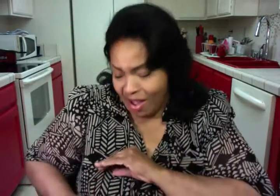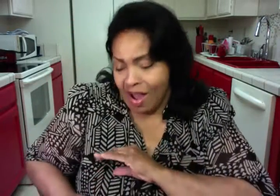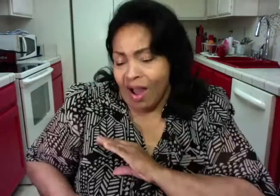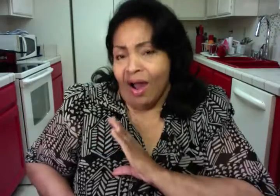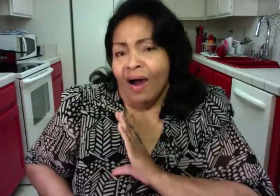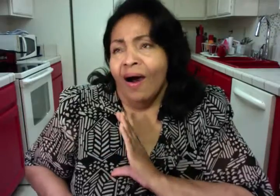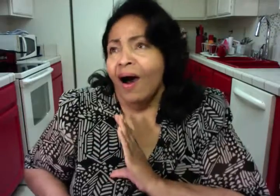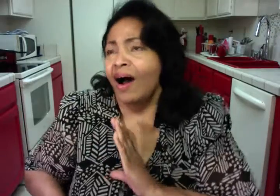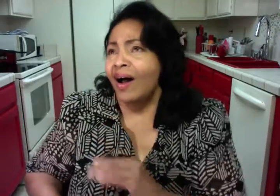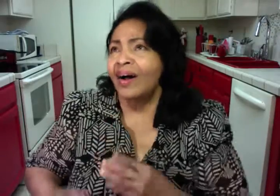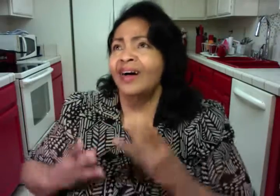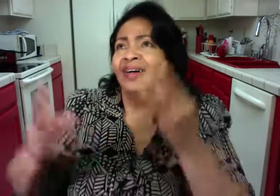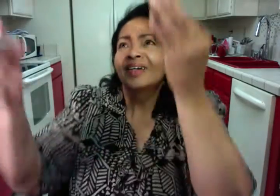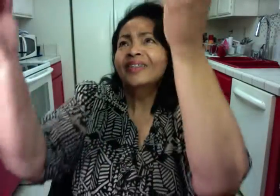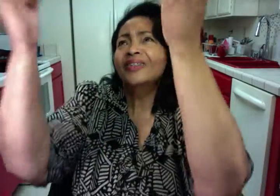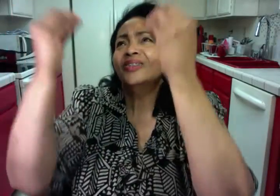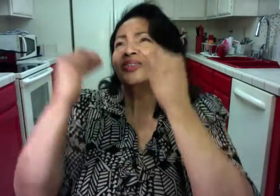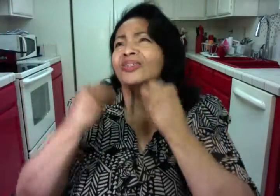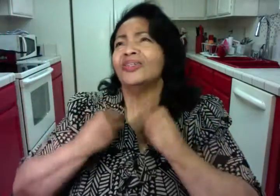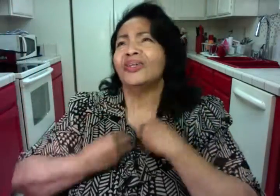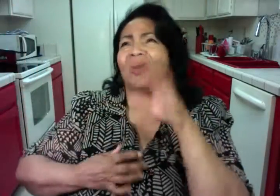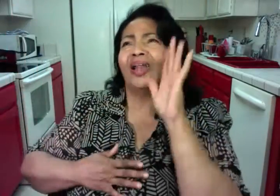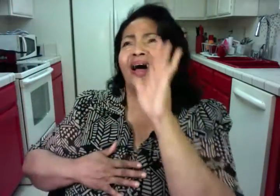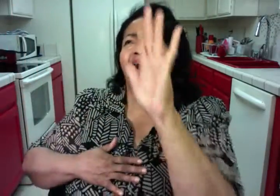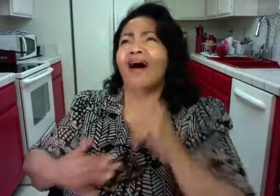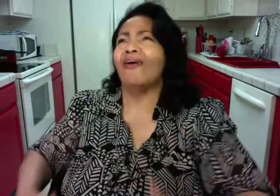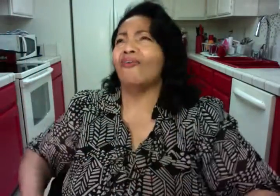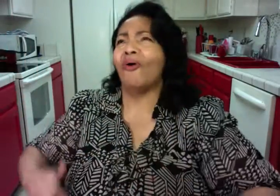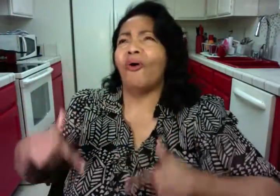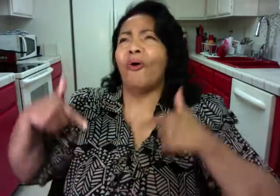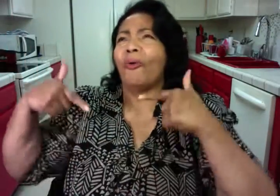gave me your life on me.